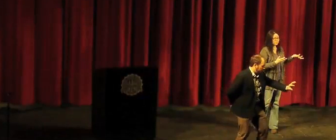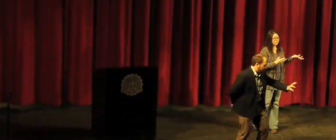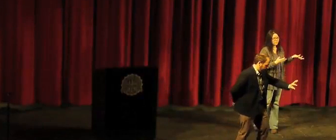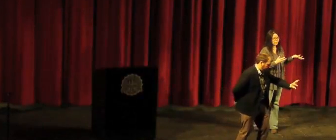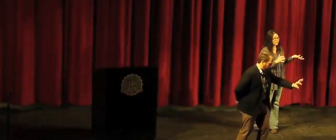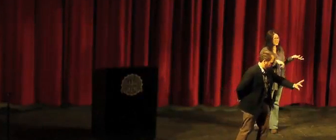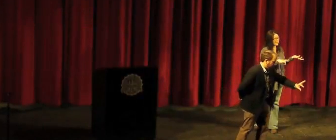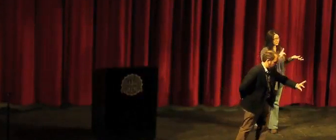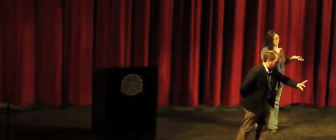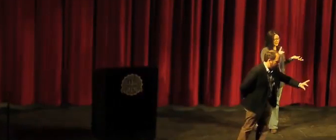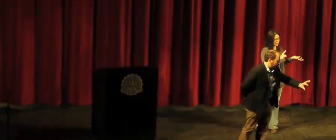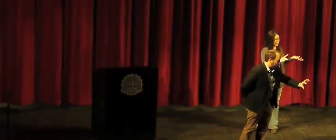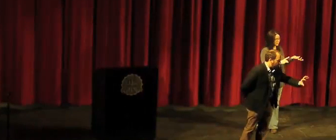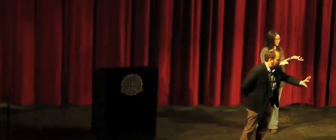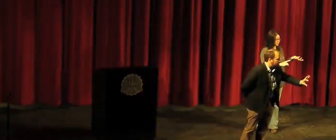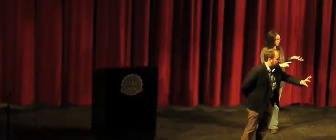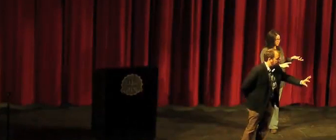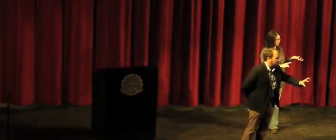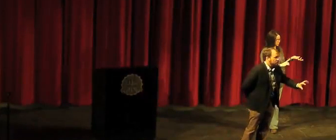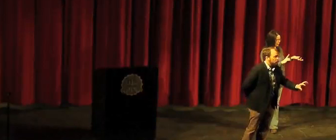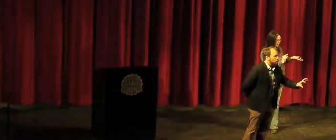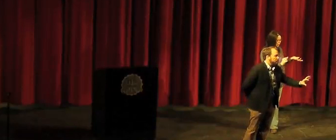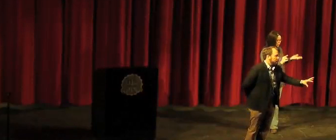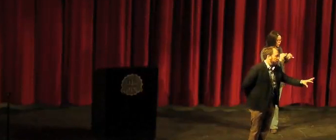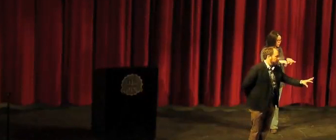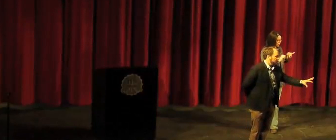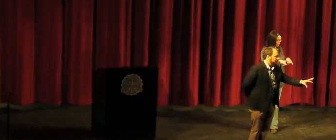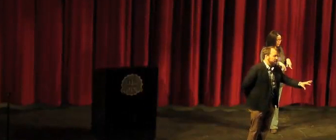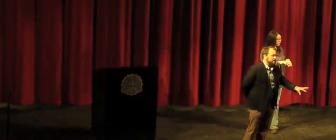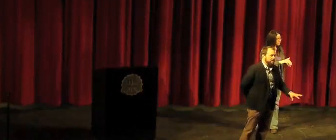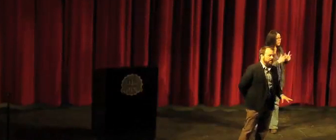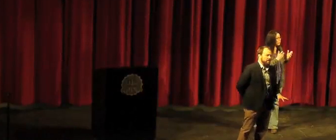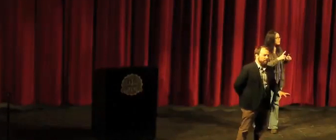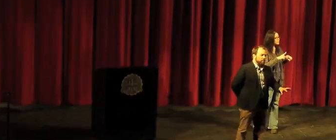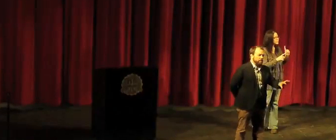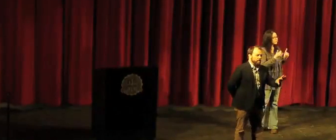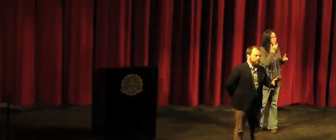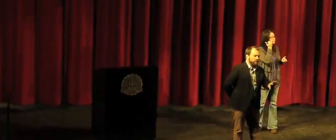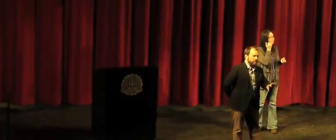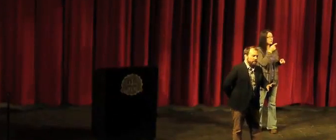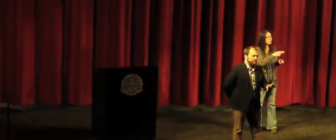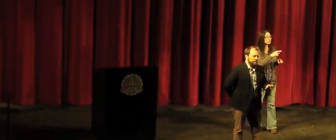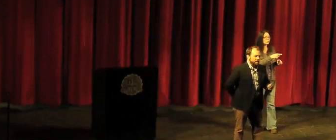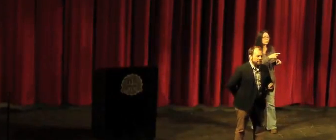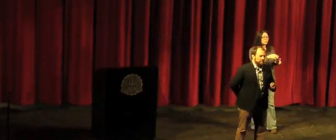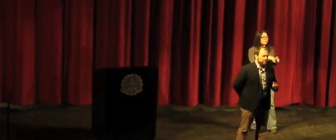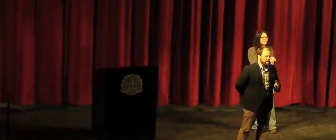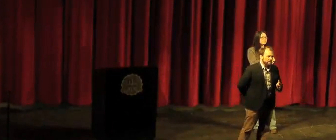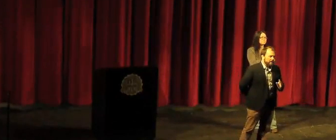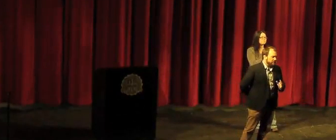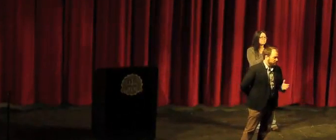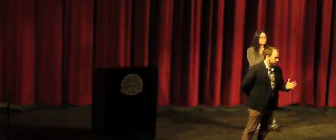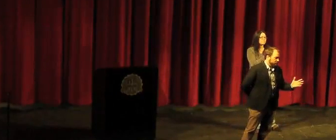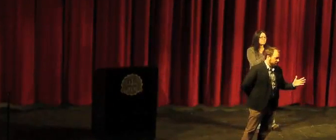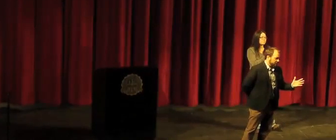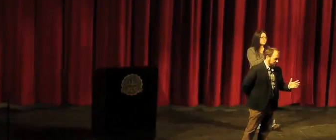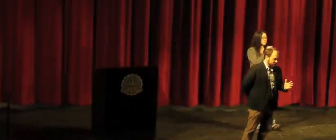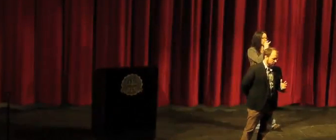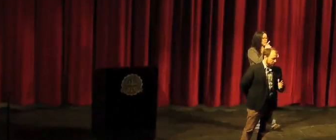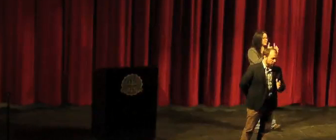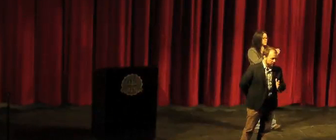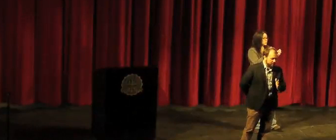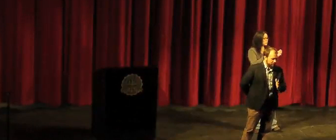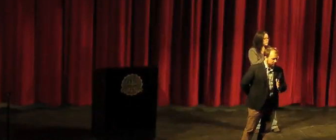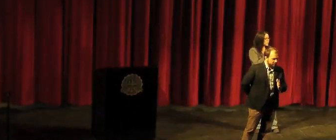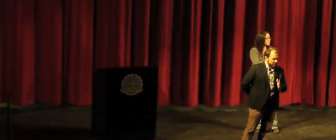pretty minimalist sort of ritual, right? But the wager is so what would the difference be if you were... my kids go to a Christian high